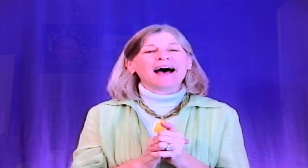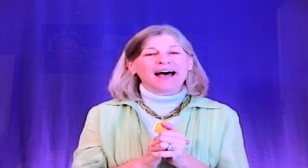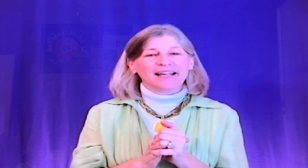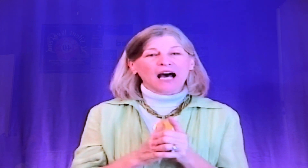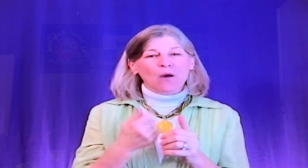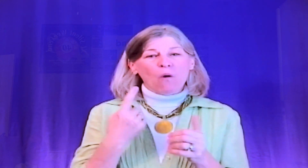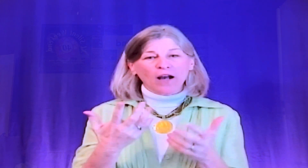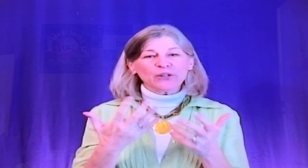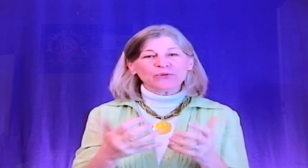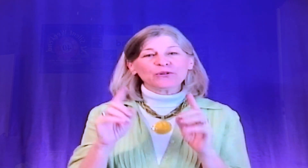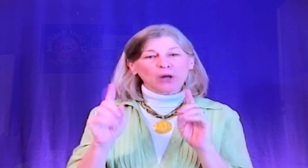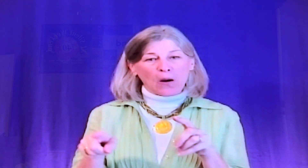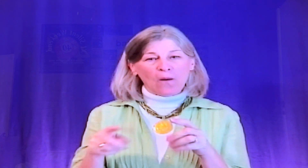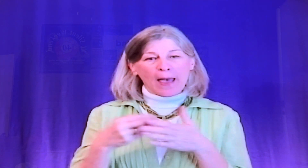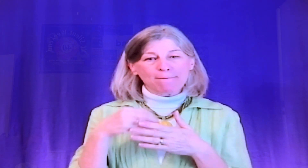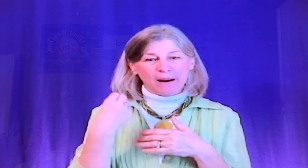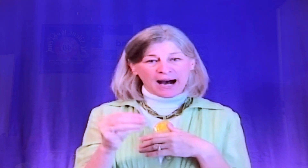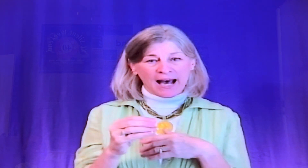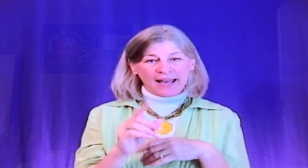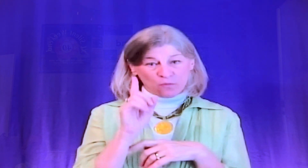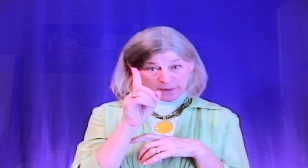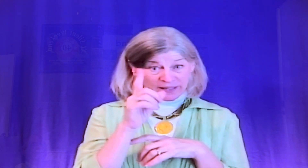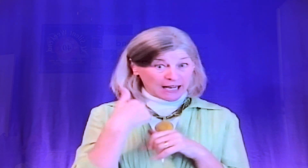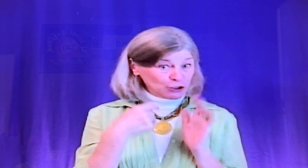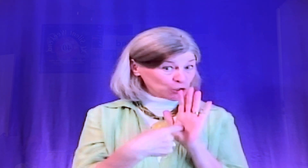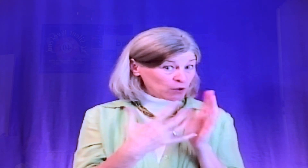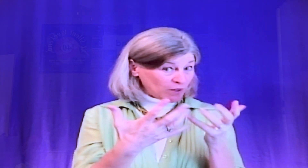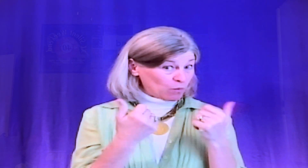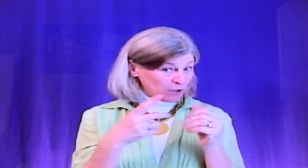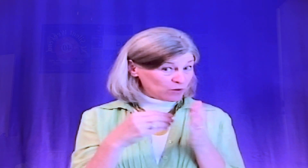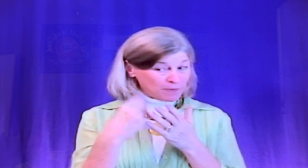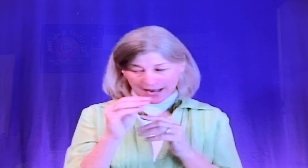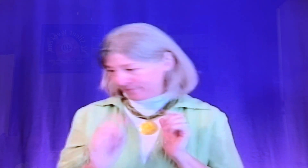And I want you to go and buy, wait a minute, I'll show you what I want you to buy.